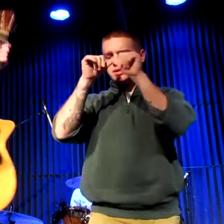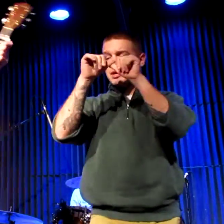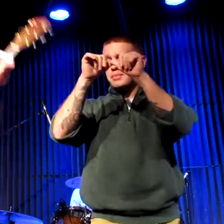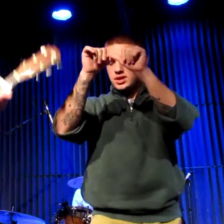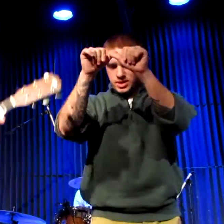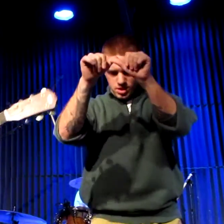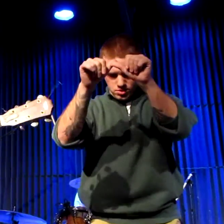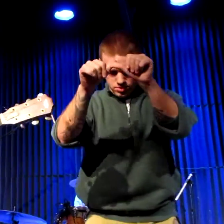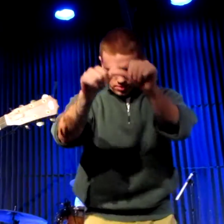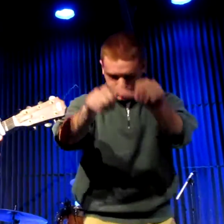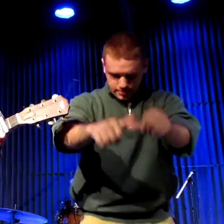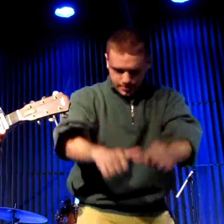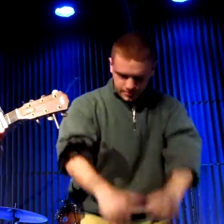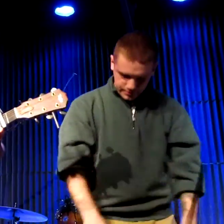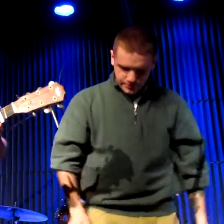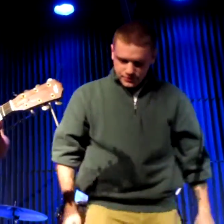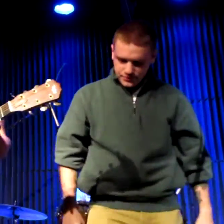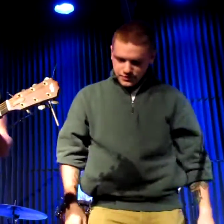I'll be keeping on.